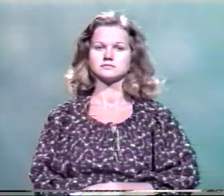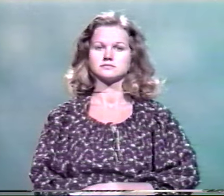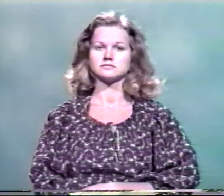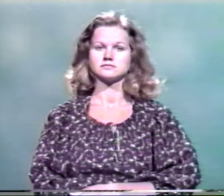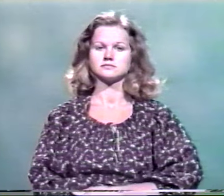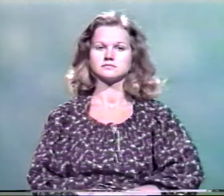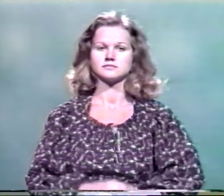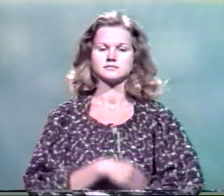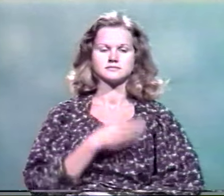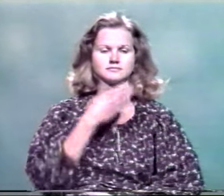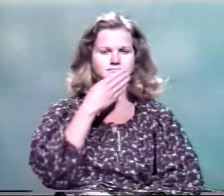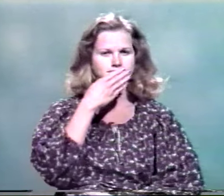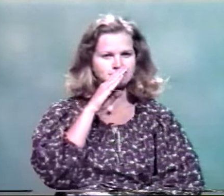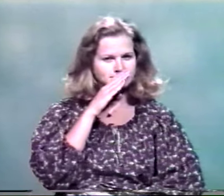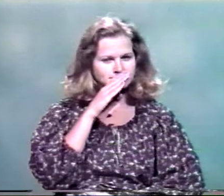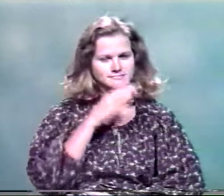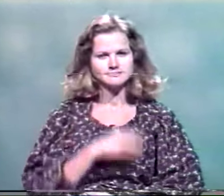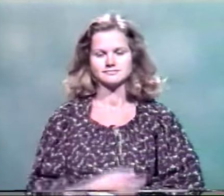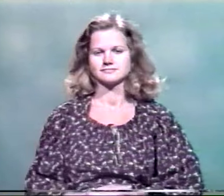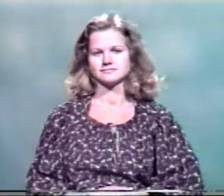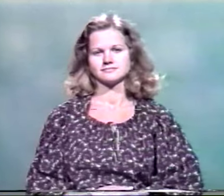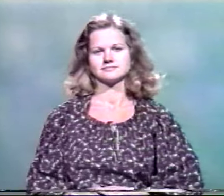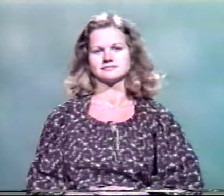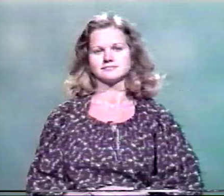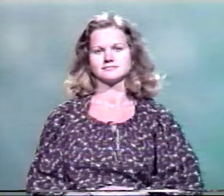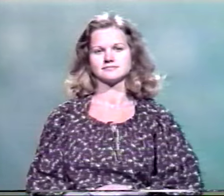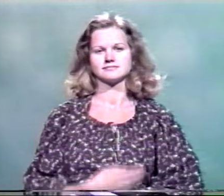A funny thing happened. A funny thing happened.